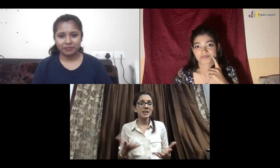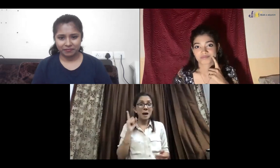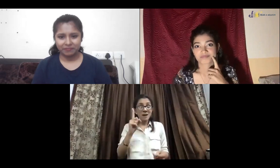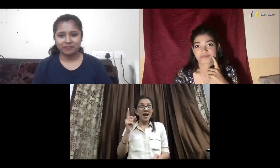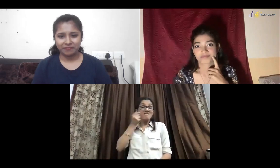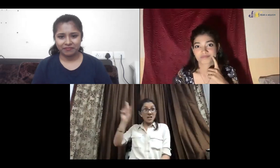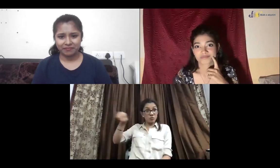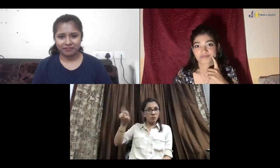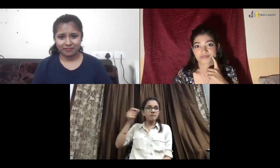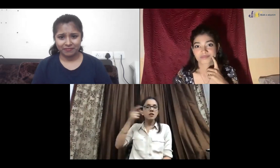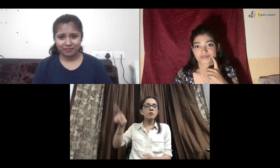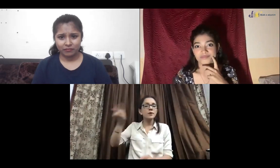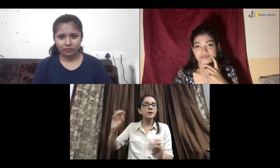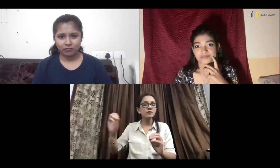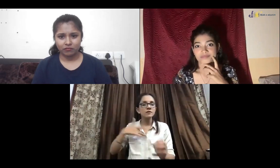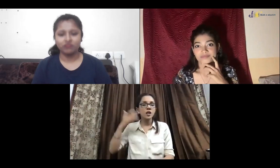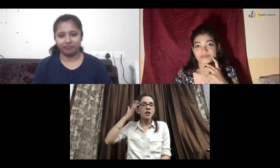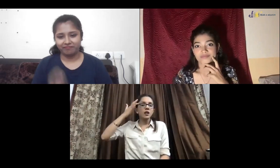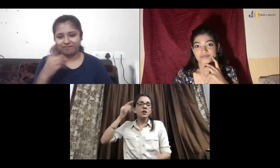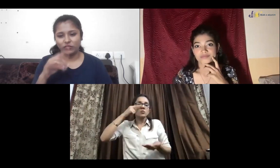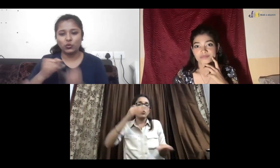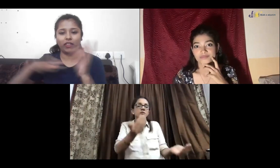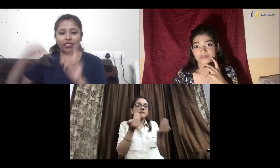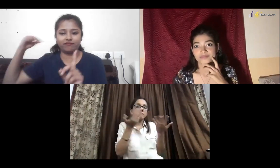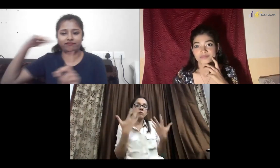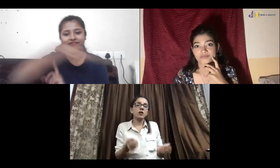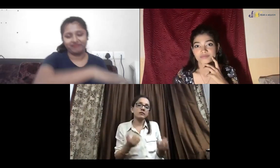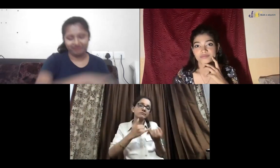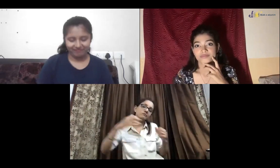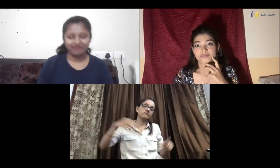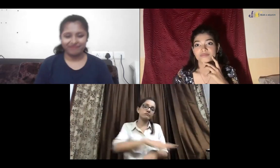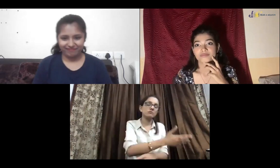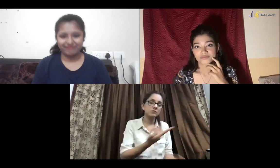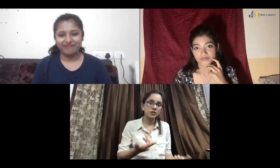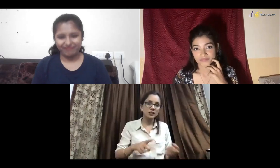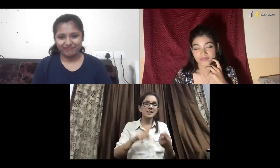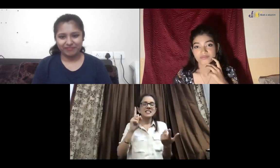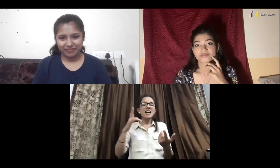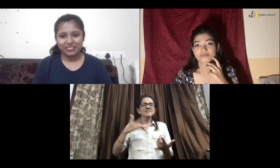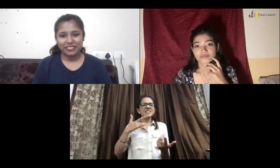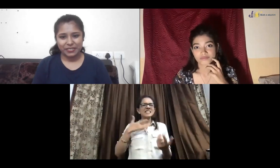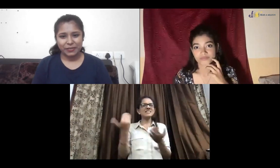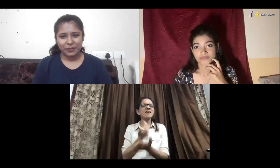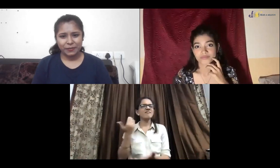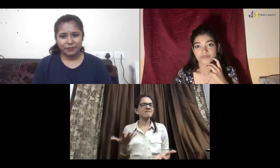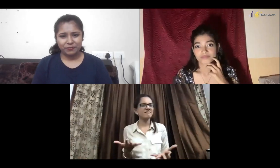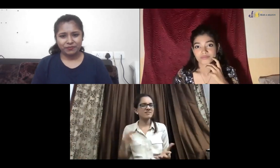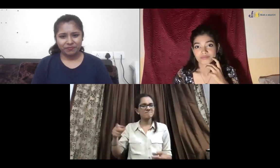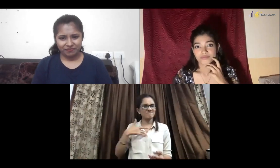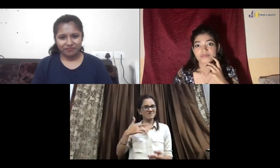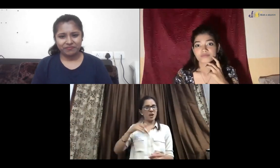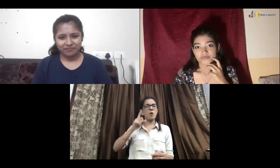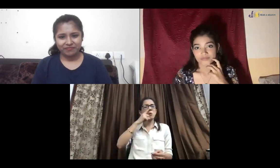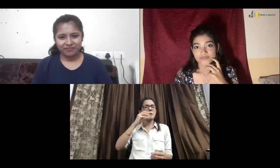thinking that I'm not safe in the society. My father is also not wrong. He just want me to save,